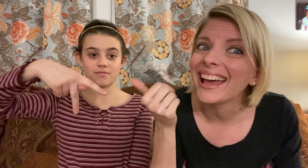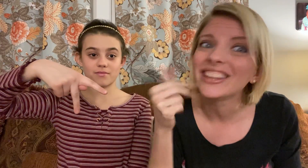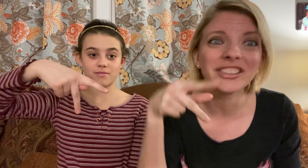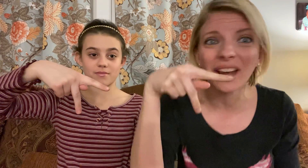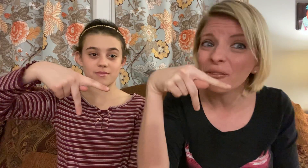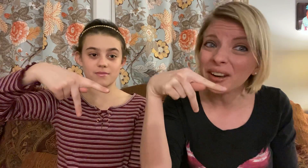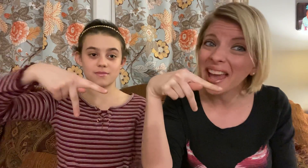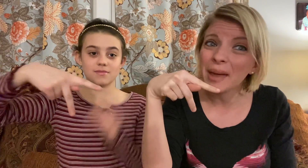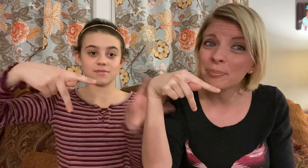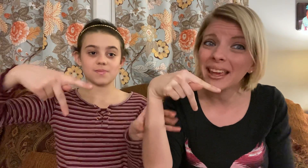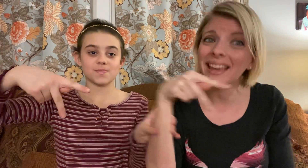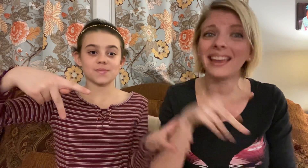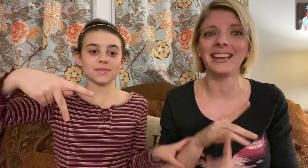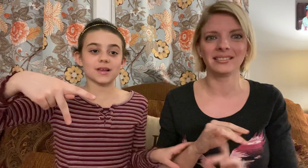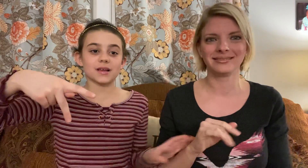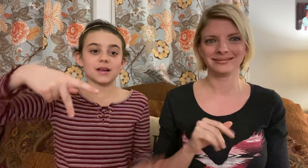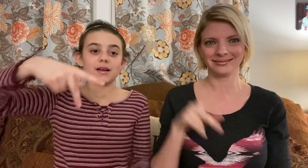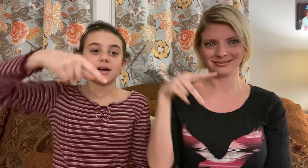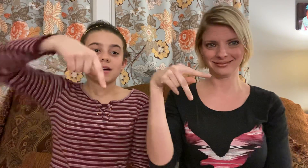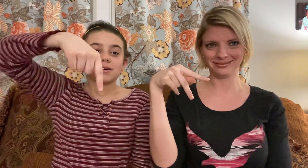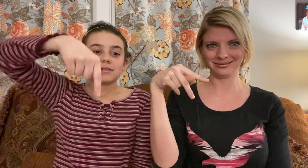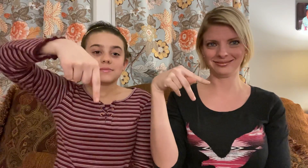You'll never forget P.